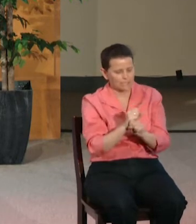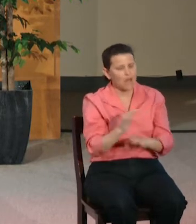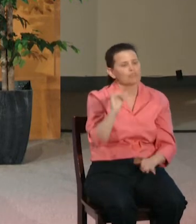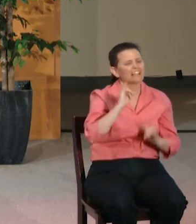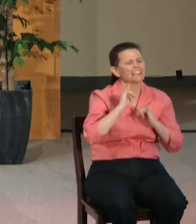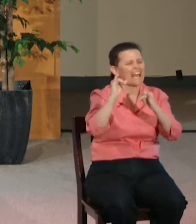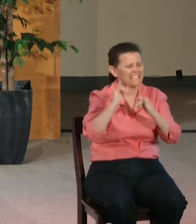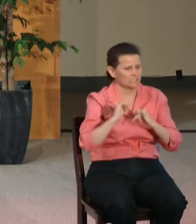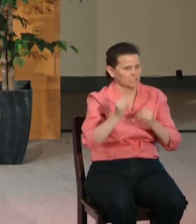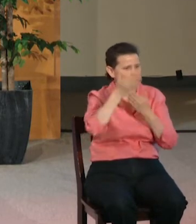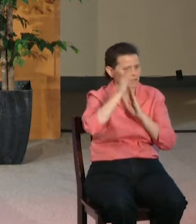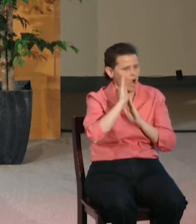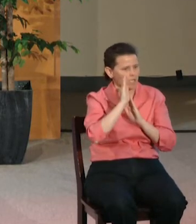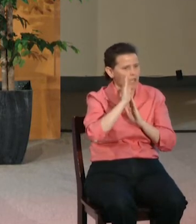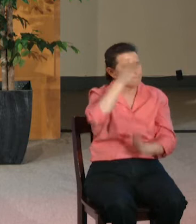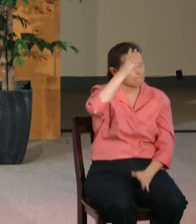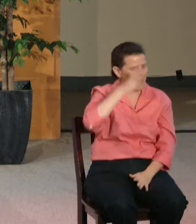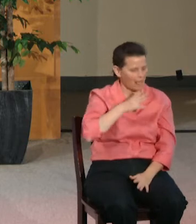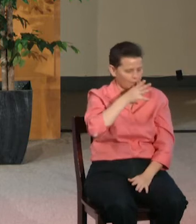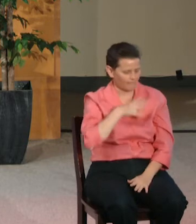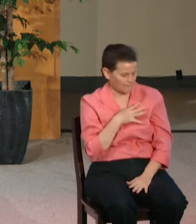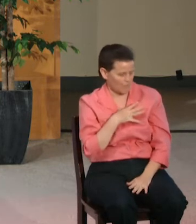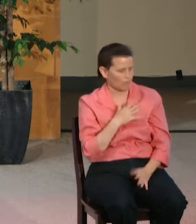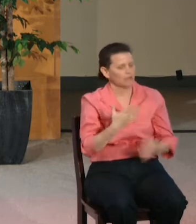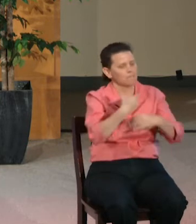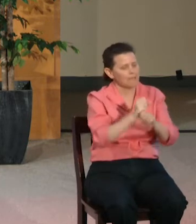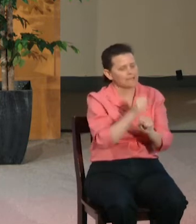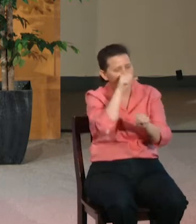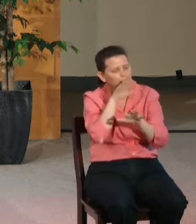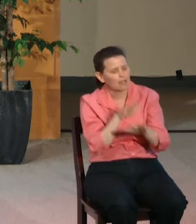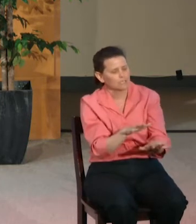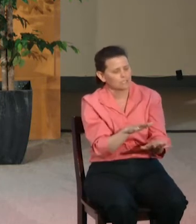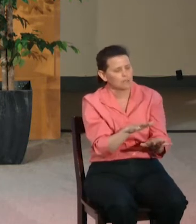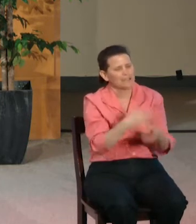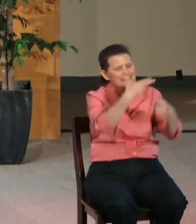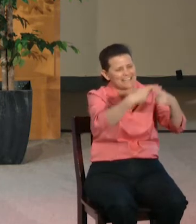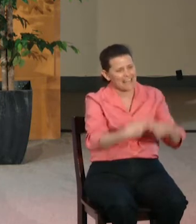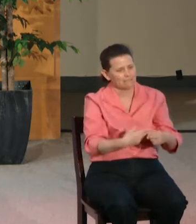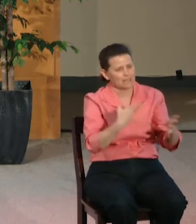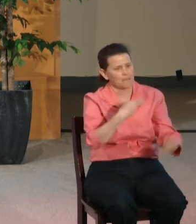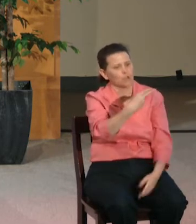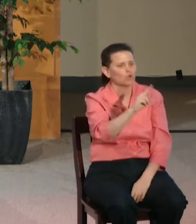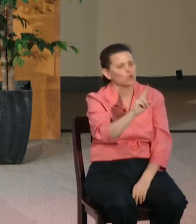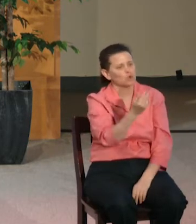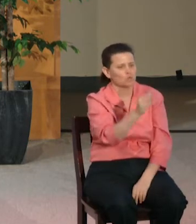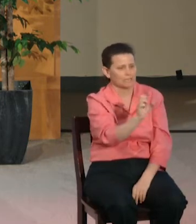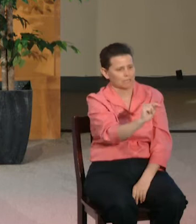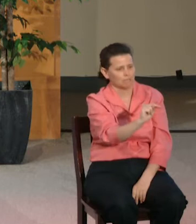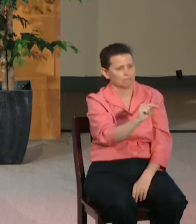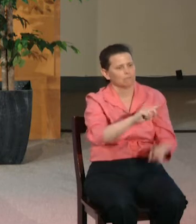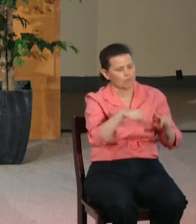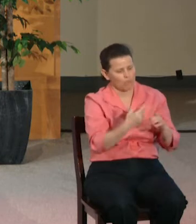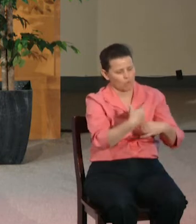of God. Male and female, he created them, and he blessed them and named them humankind when they were created.